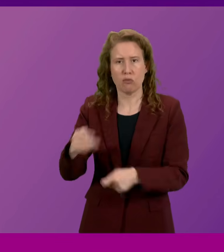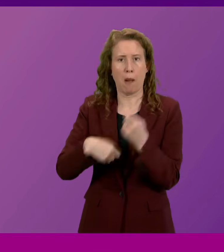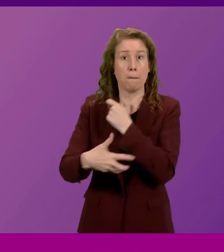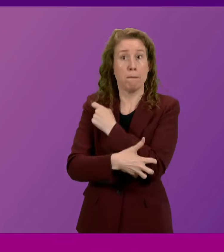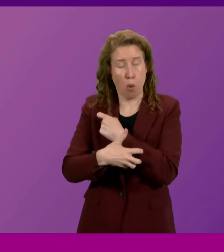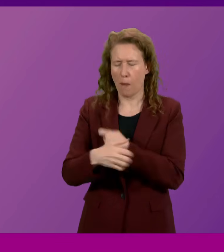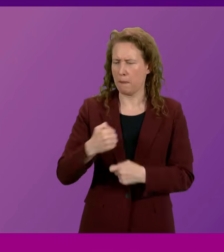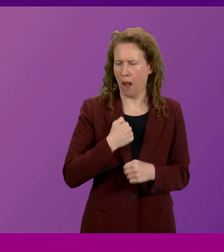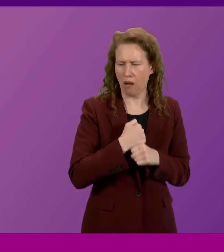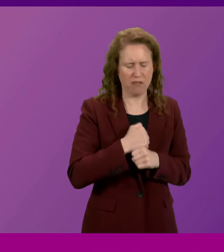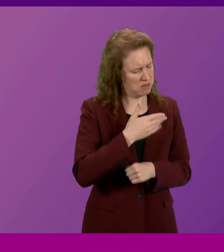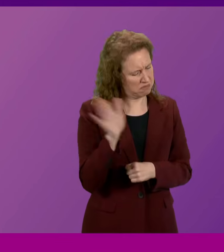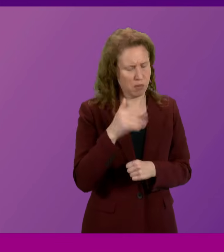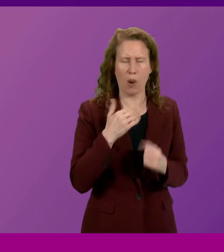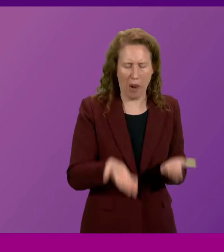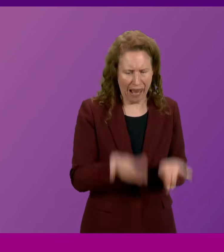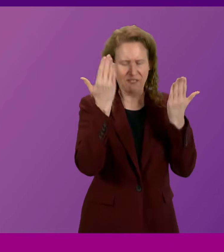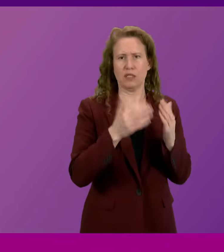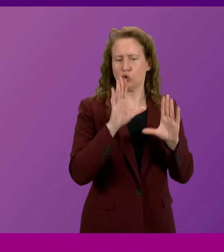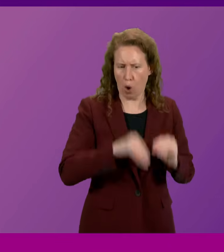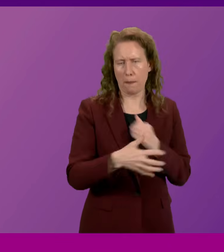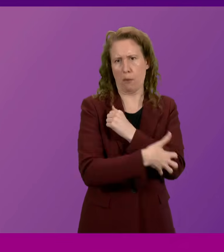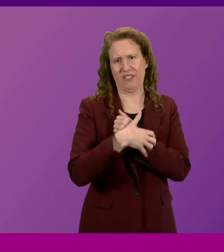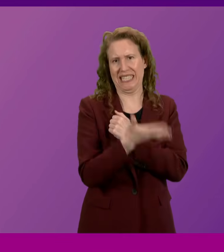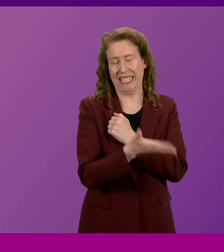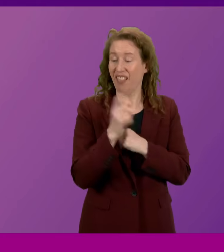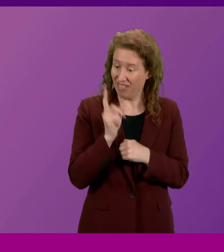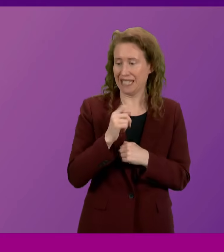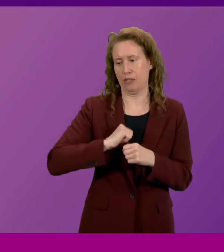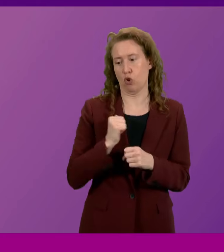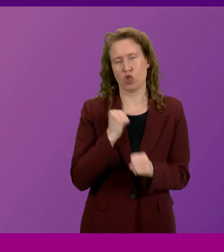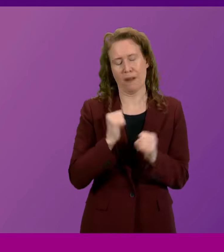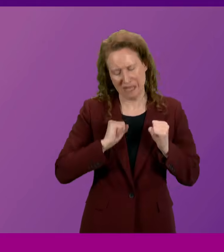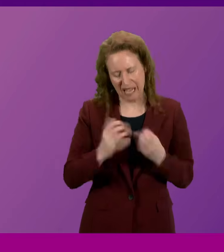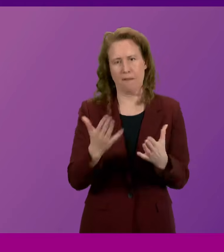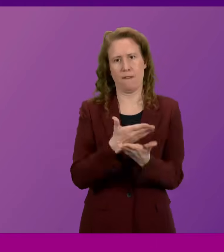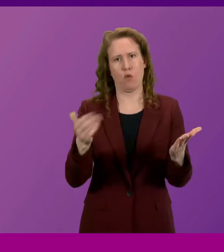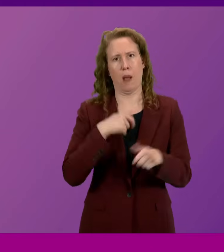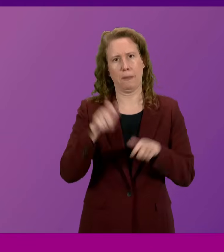my government will lift children out of poverty. That's the Scottish Government delivering for our people.